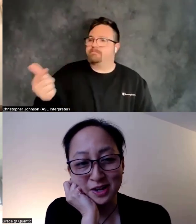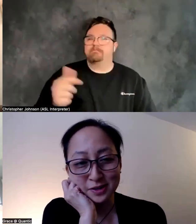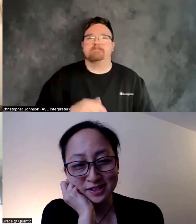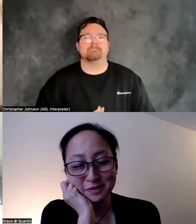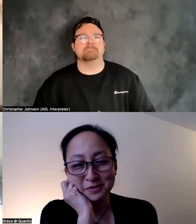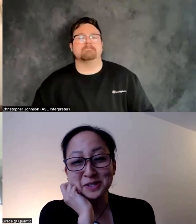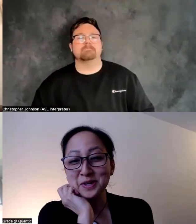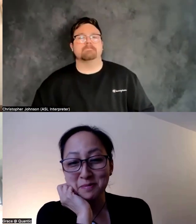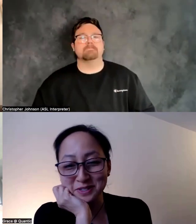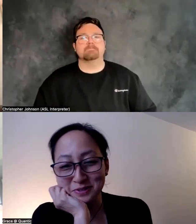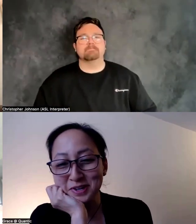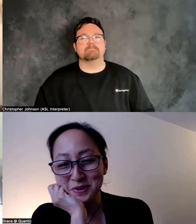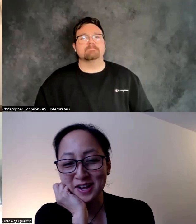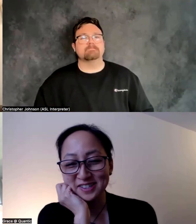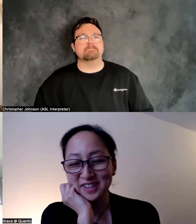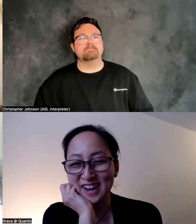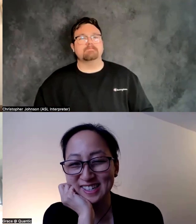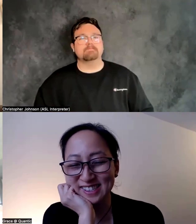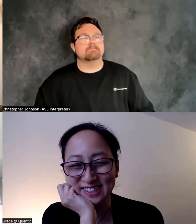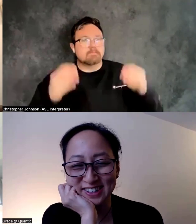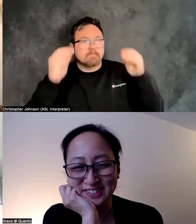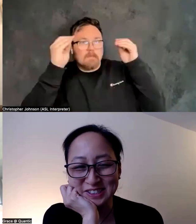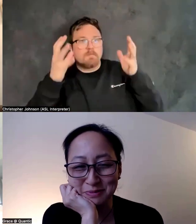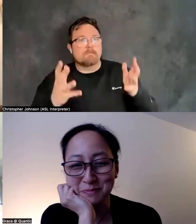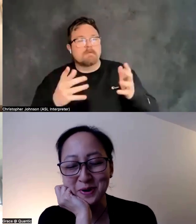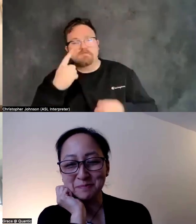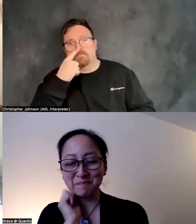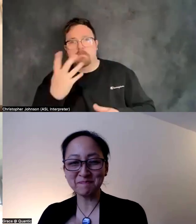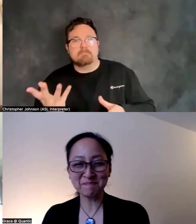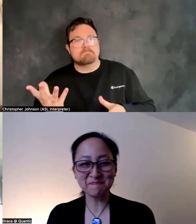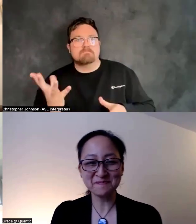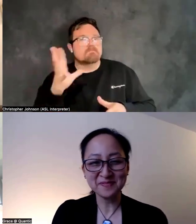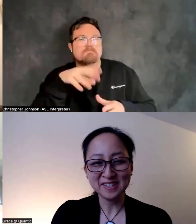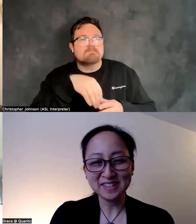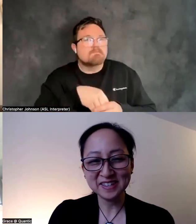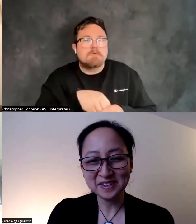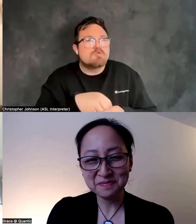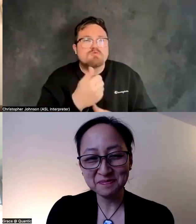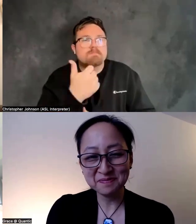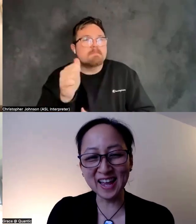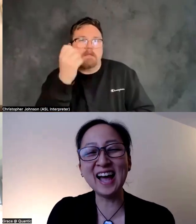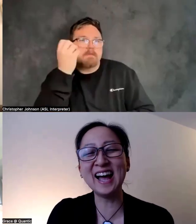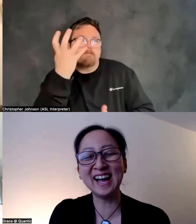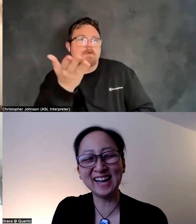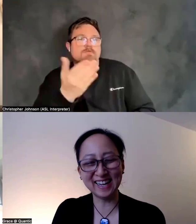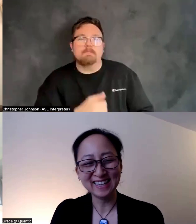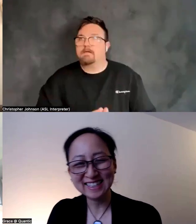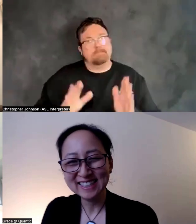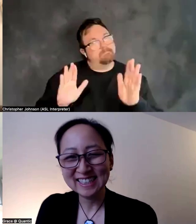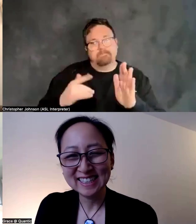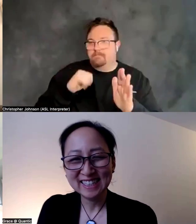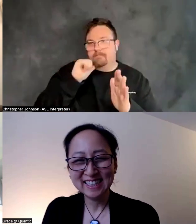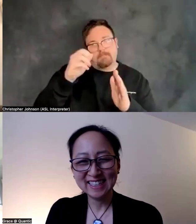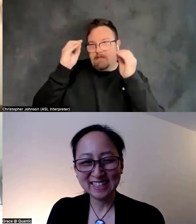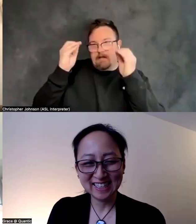Yeah, Professor Hamish, what can you add to that and to explain more? Definitely not Professor.